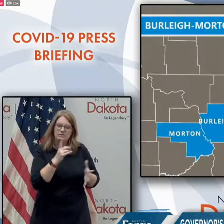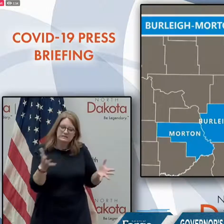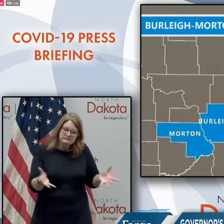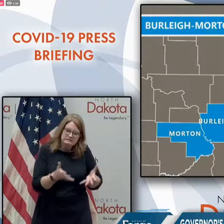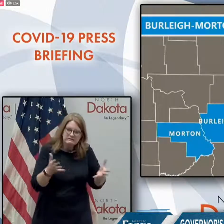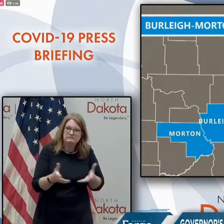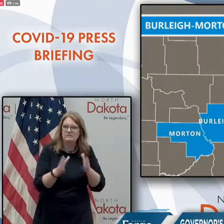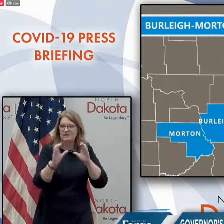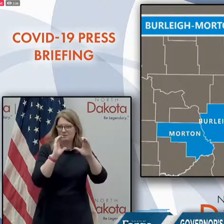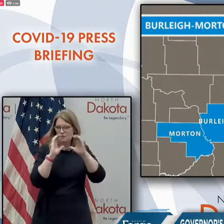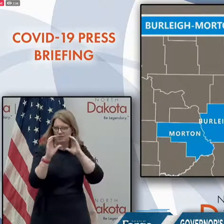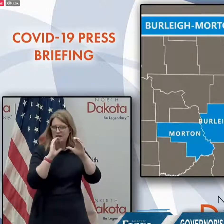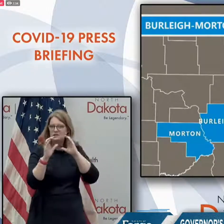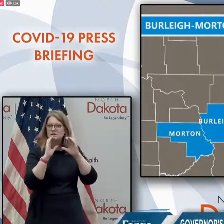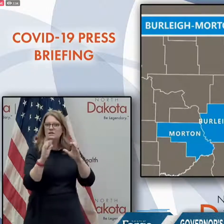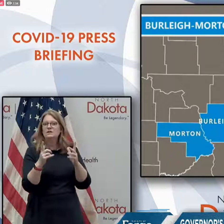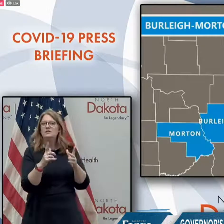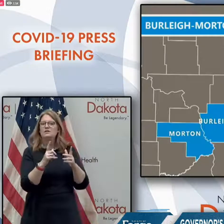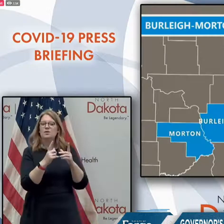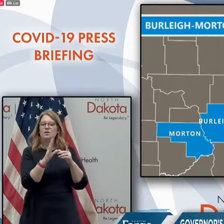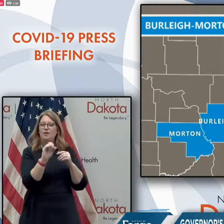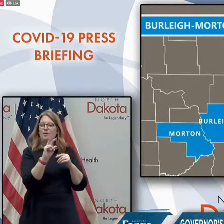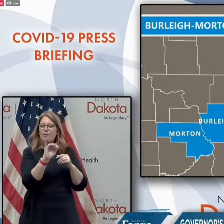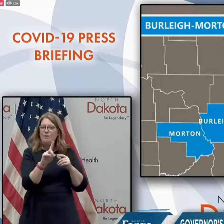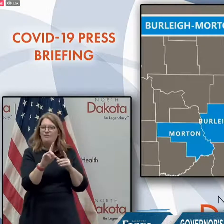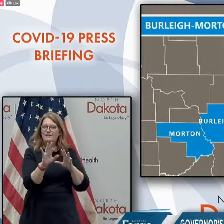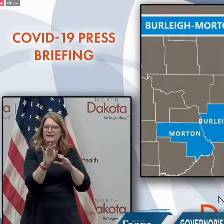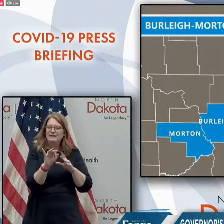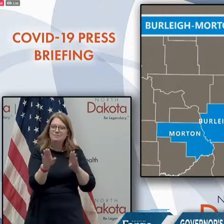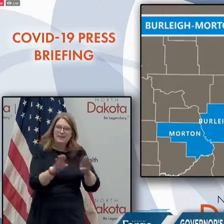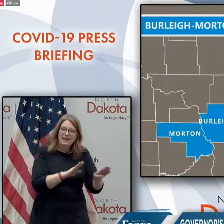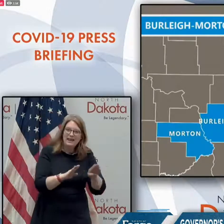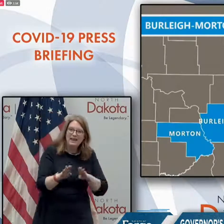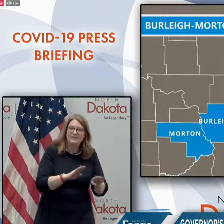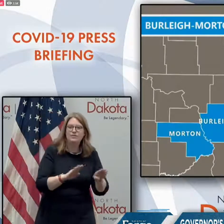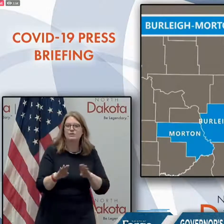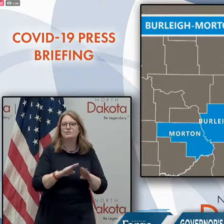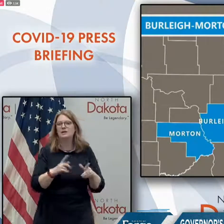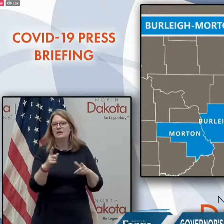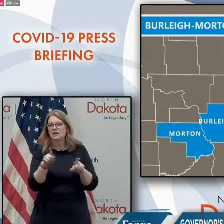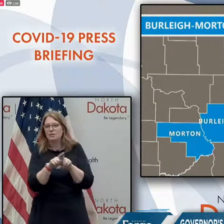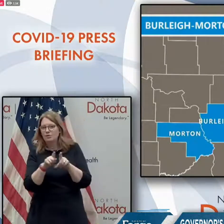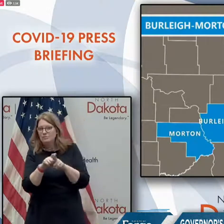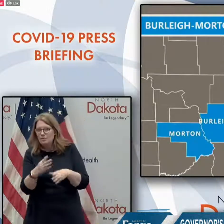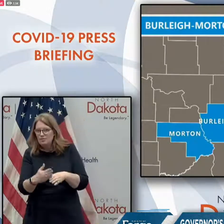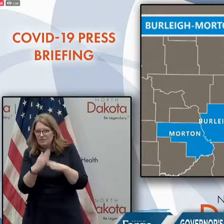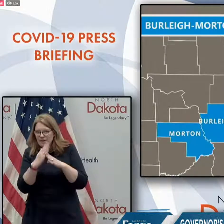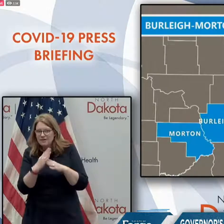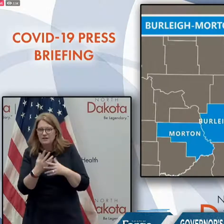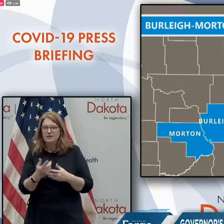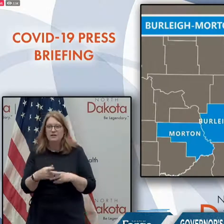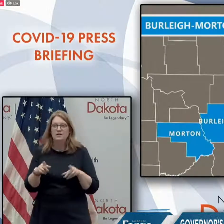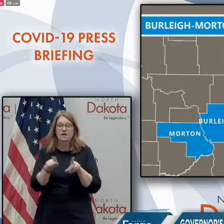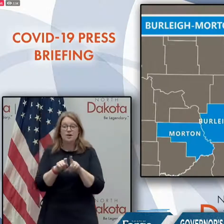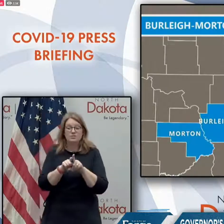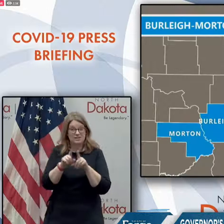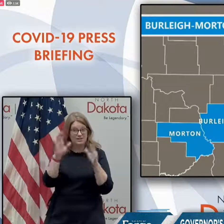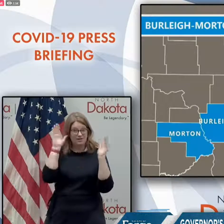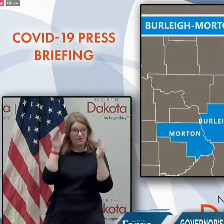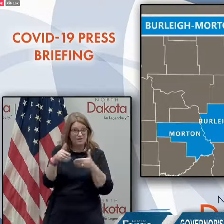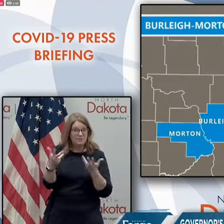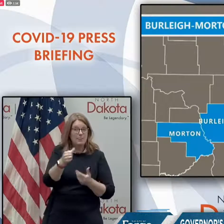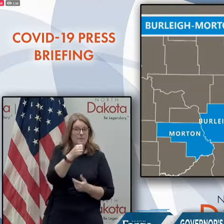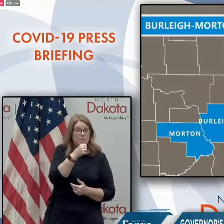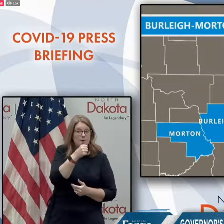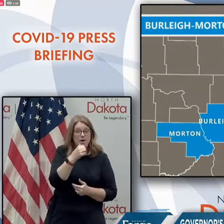promoting COVID-19 etiquette and prevention measures. They're especially focusing on the bar and restaurant industry,